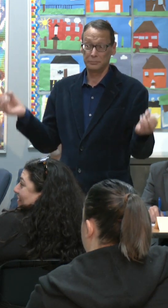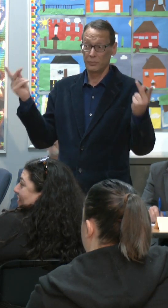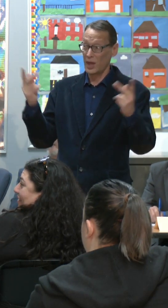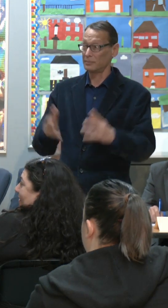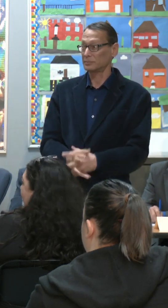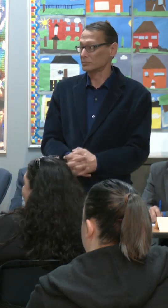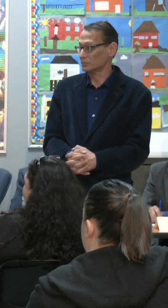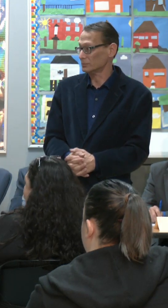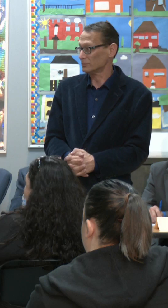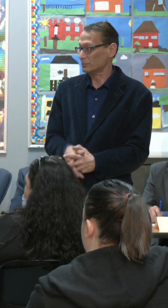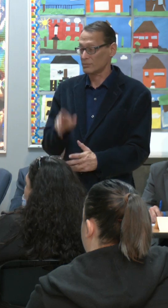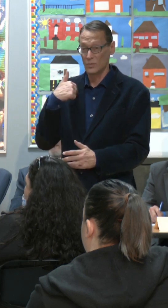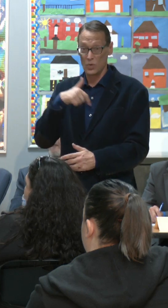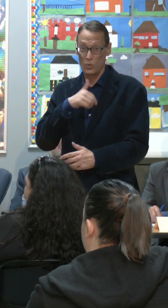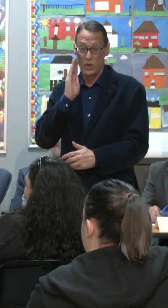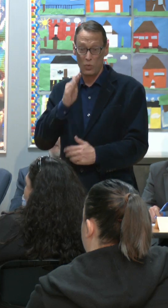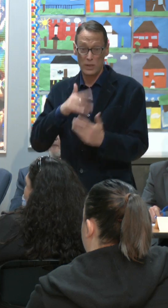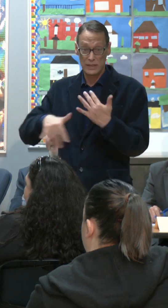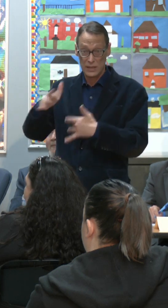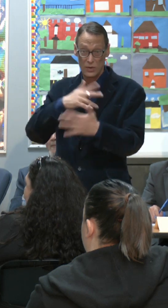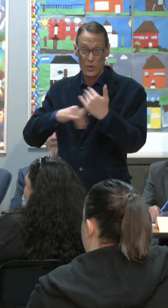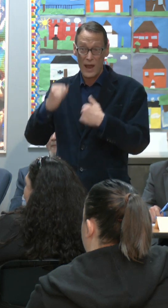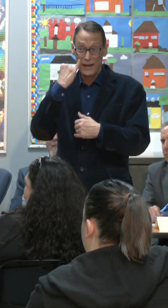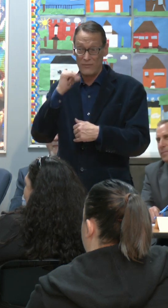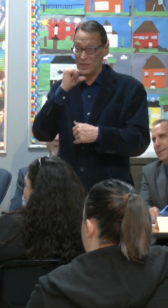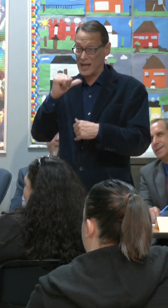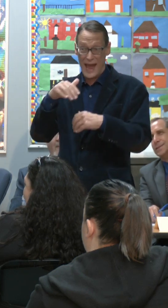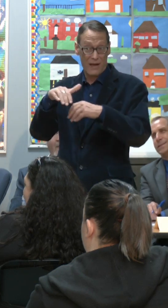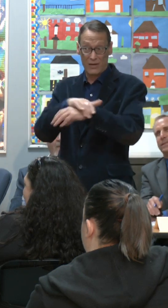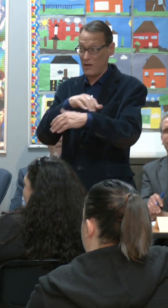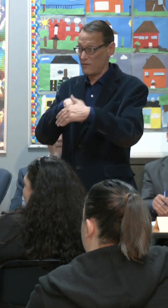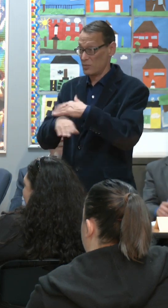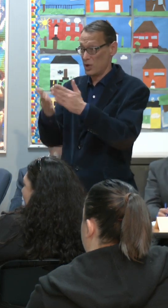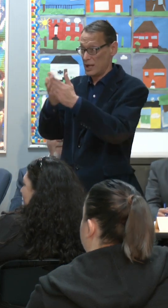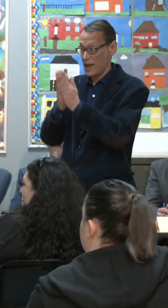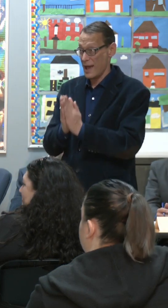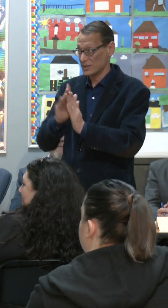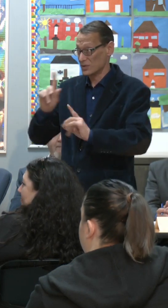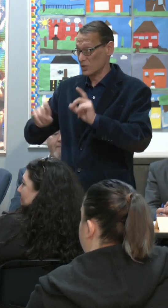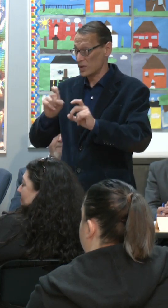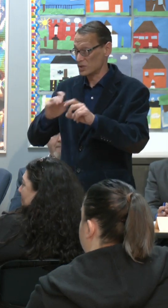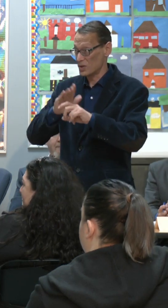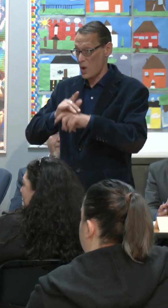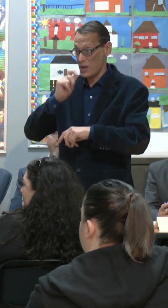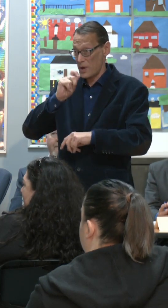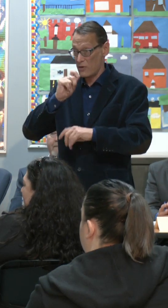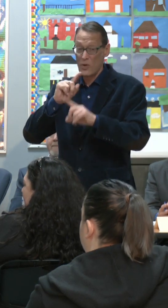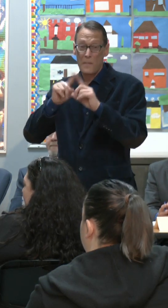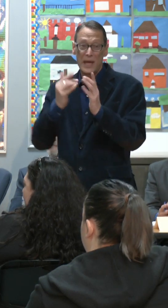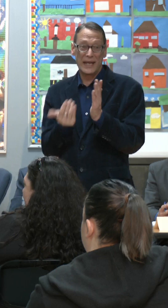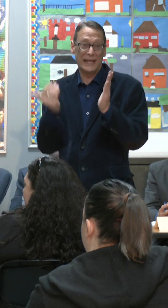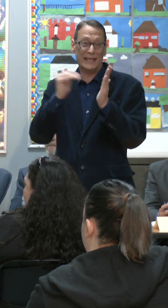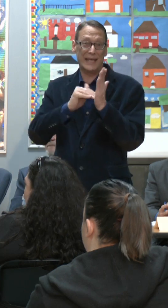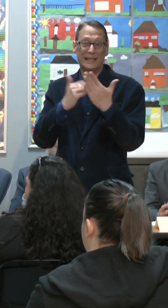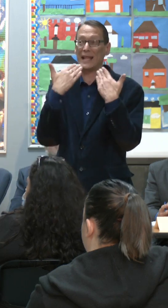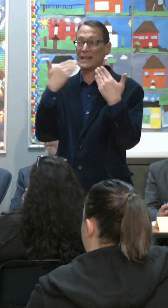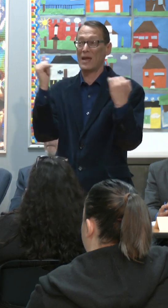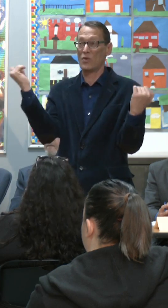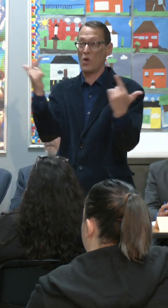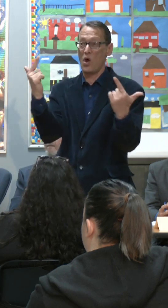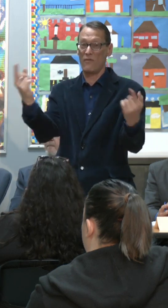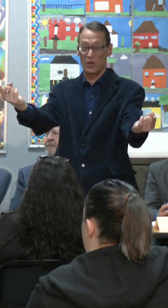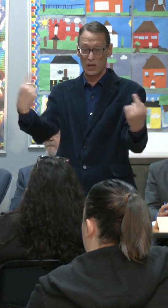organization. I can tell you what's going on in the Justice Center. Before I had called the counselor to fight for myself, I got locked